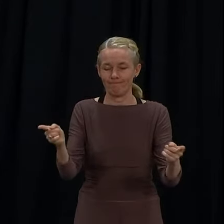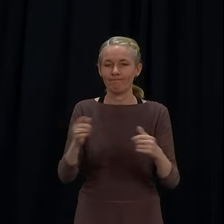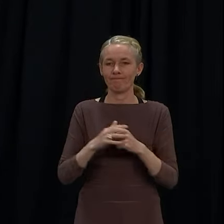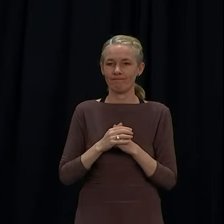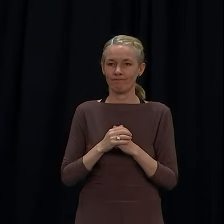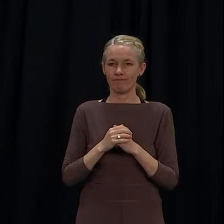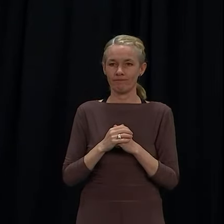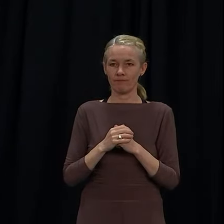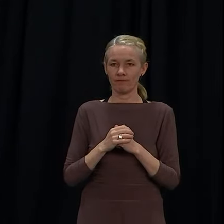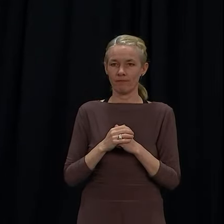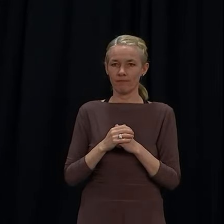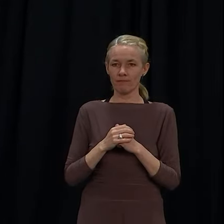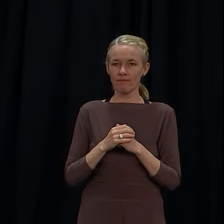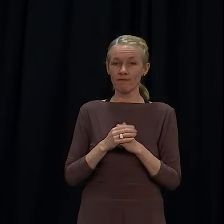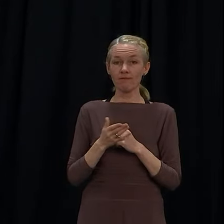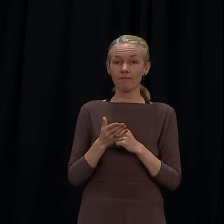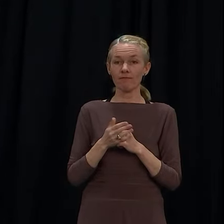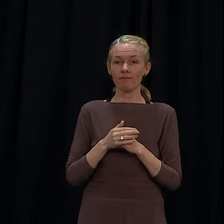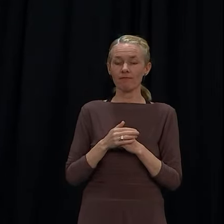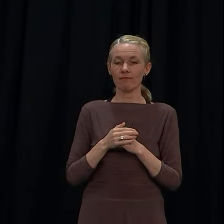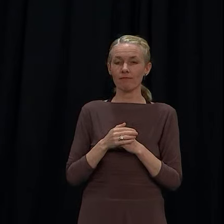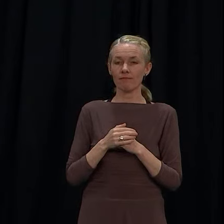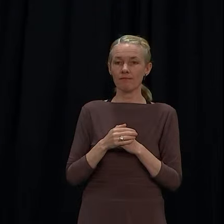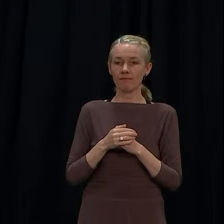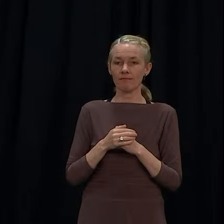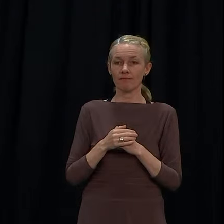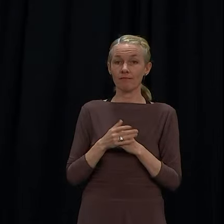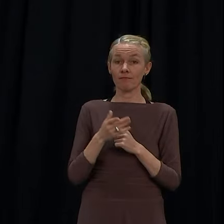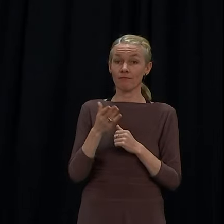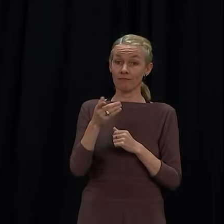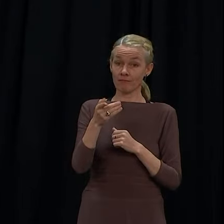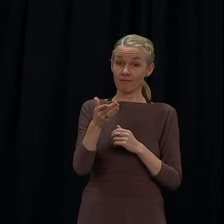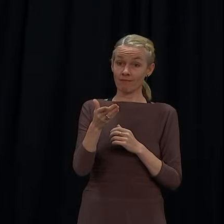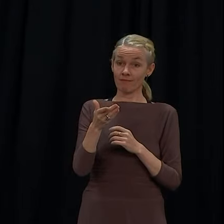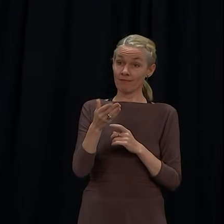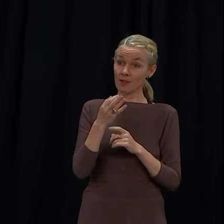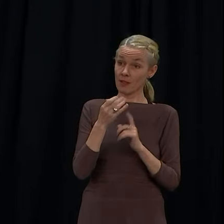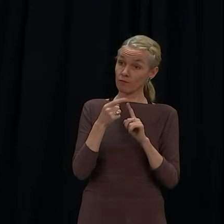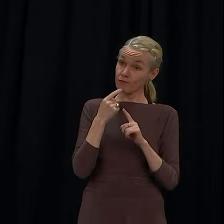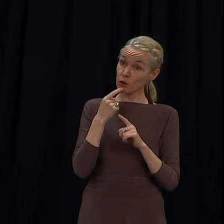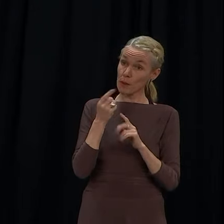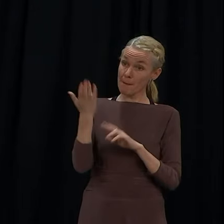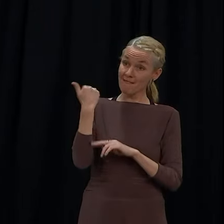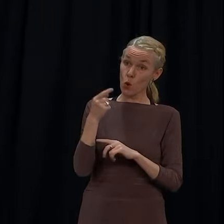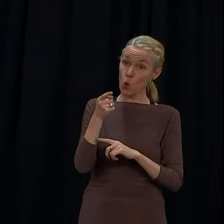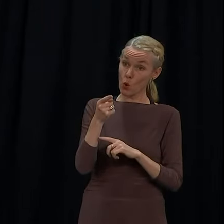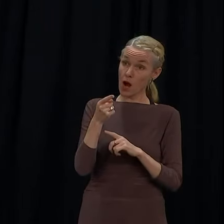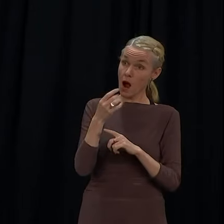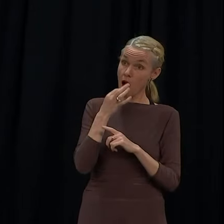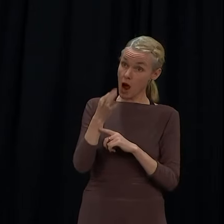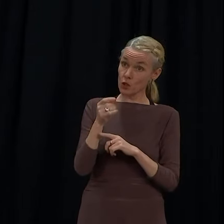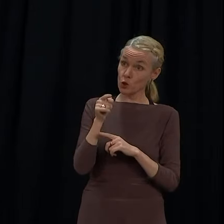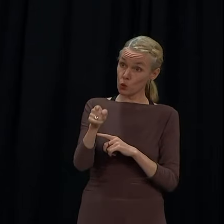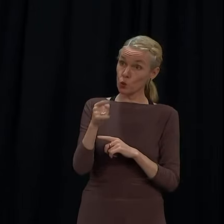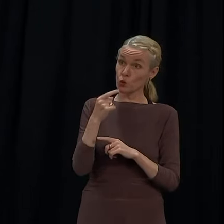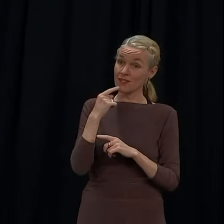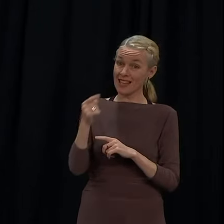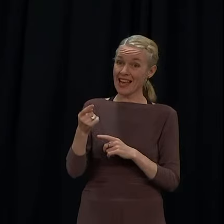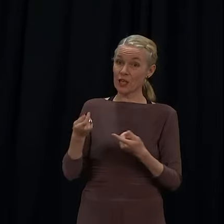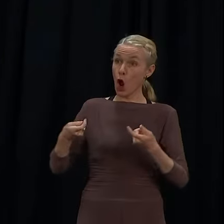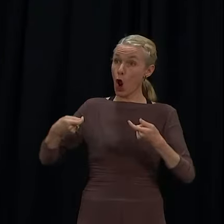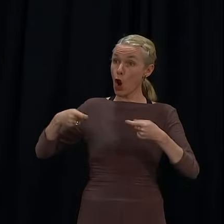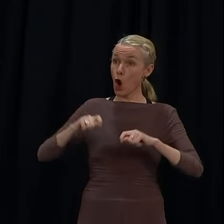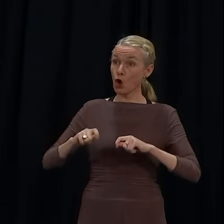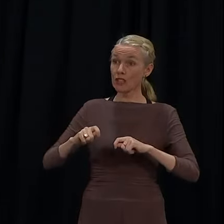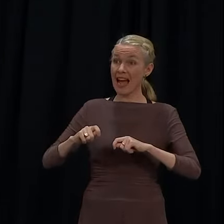Mikey. You've said that New Zealand won't use lockdowns forever Yeah. while encouraging vaccination. So what level of vaccination across the country would